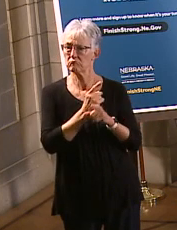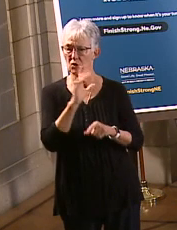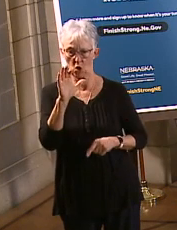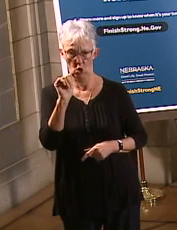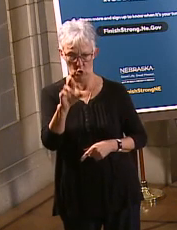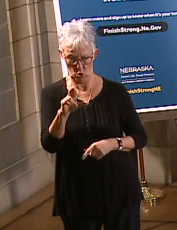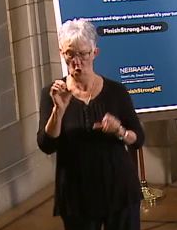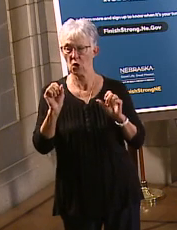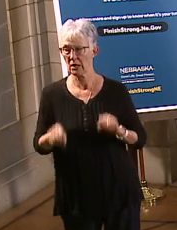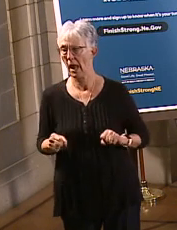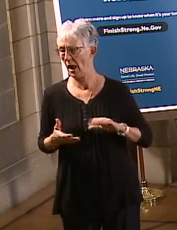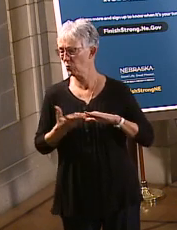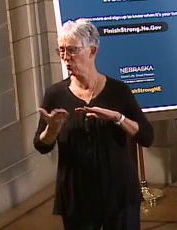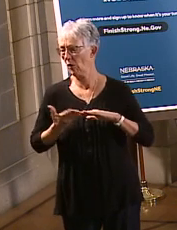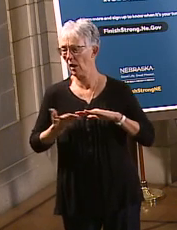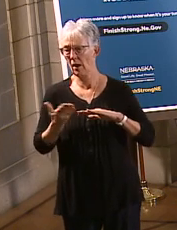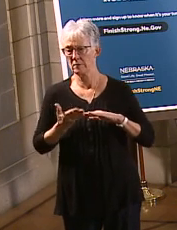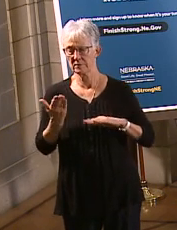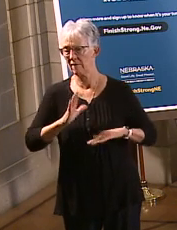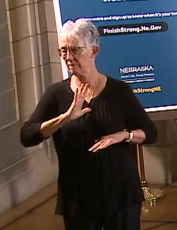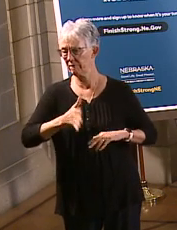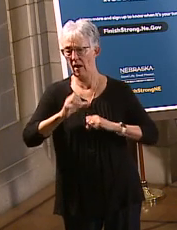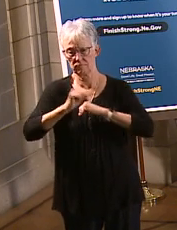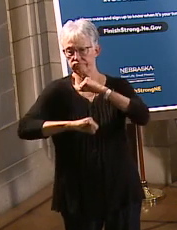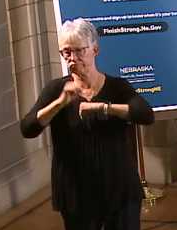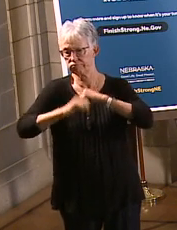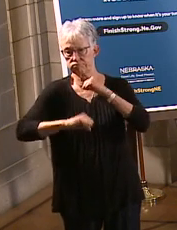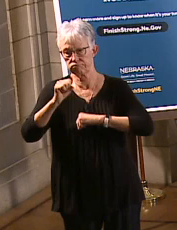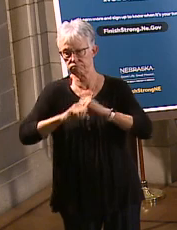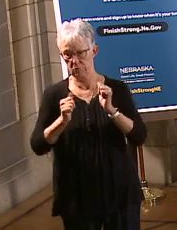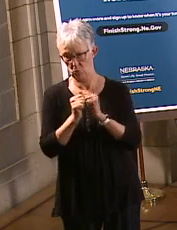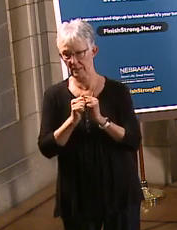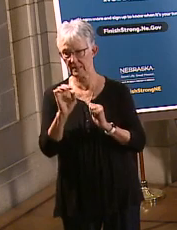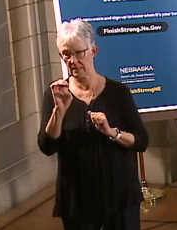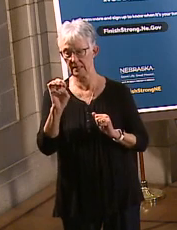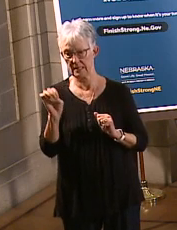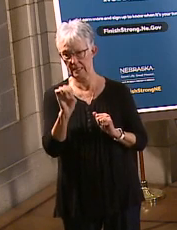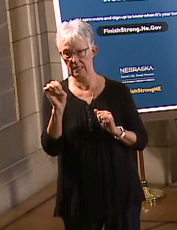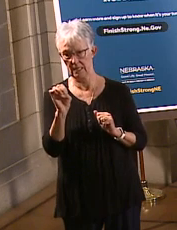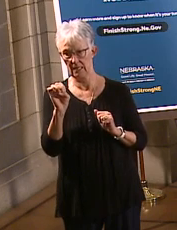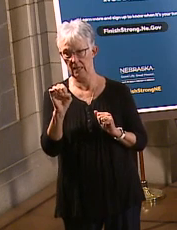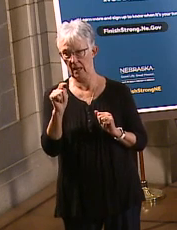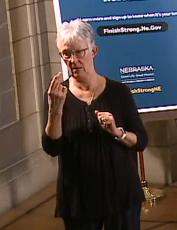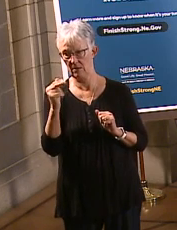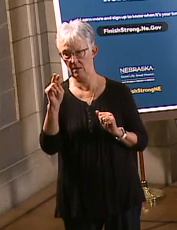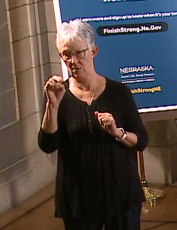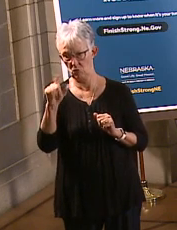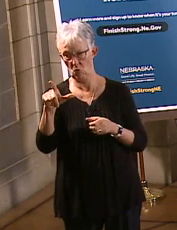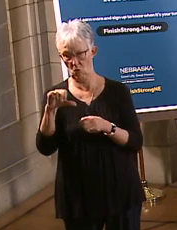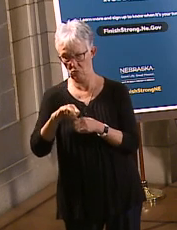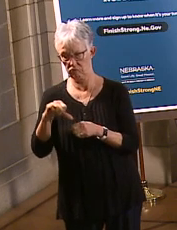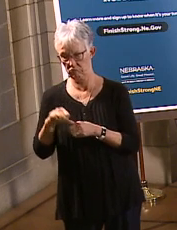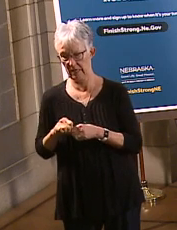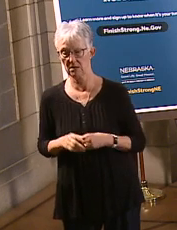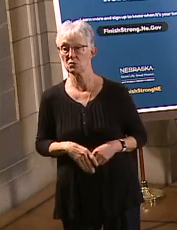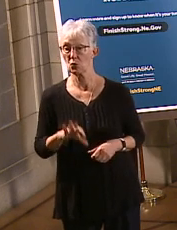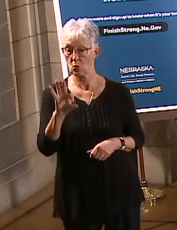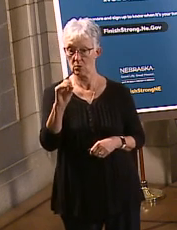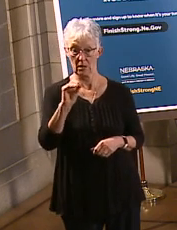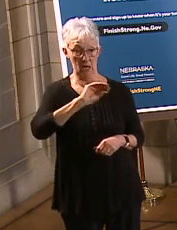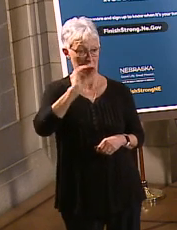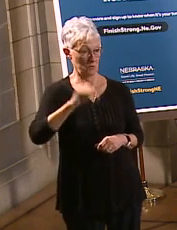perfectly on E10 gasoline. Because of that demonstration, we now have 97% of the gasoline that's used in the United